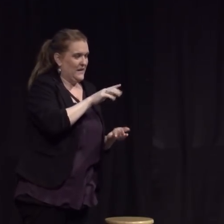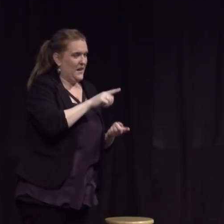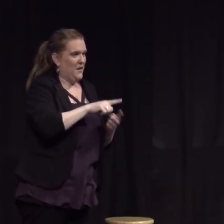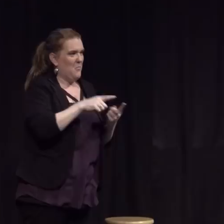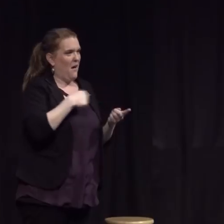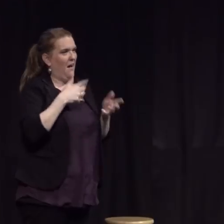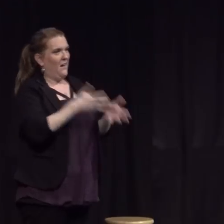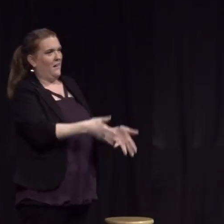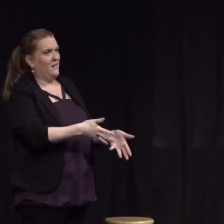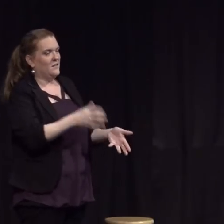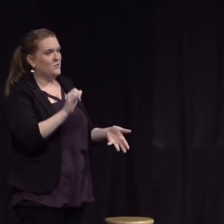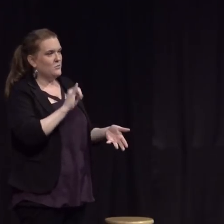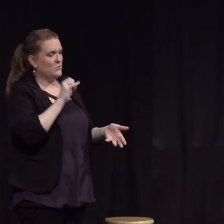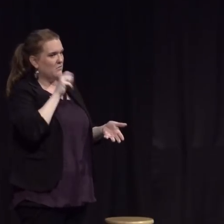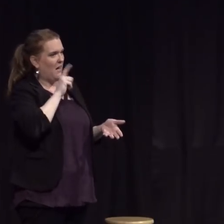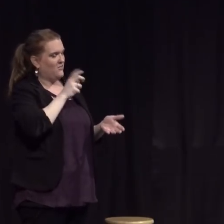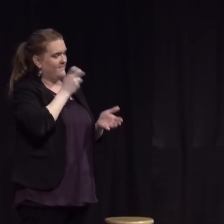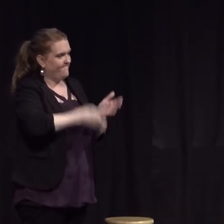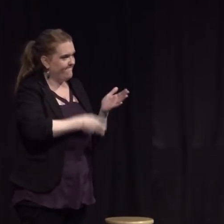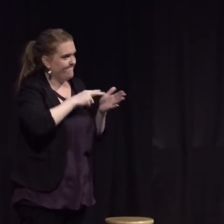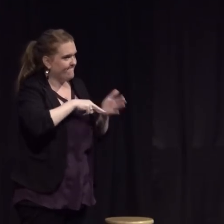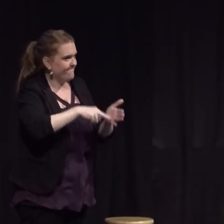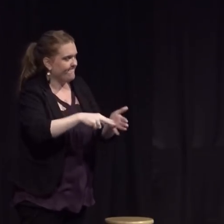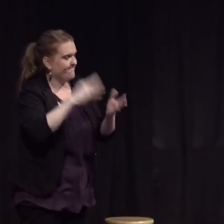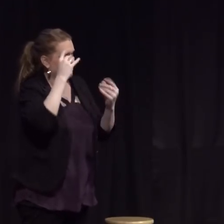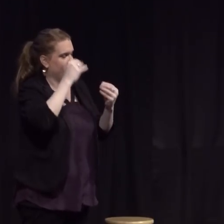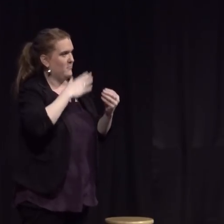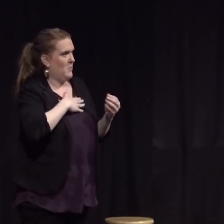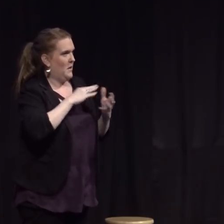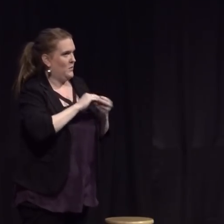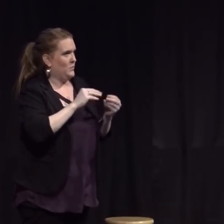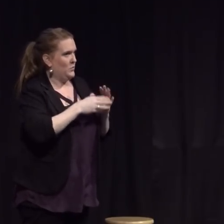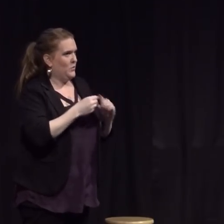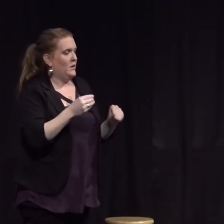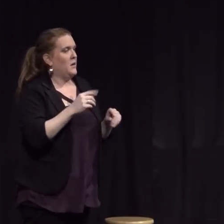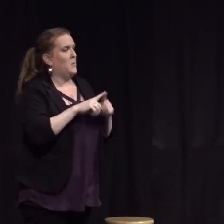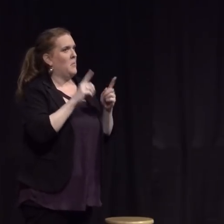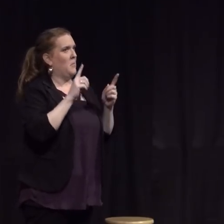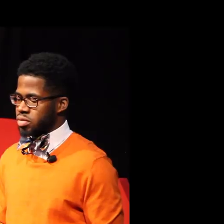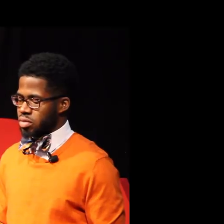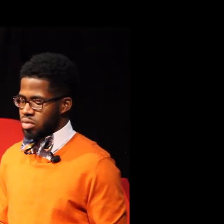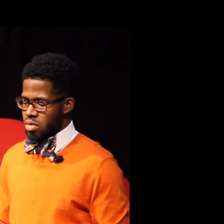to a mentor unafraid to share his story, hoping it would allow me to build upon my own.